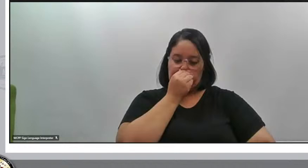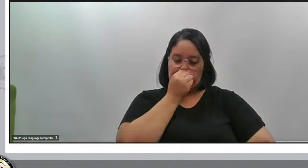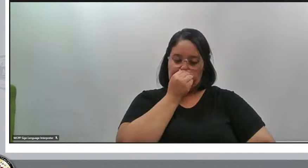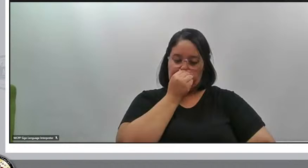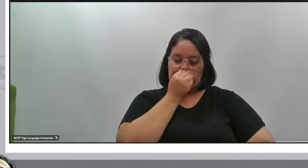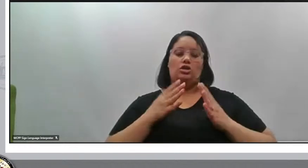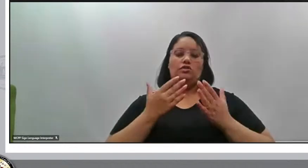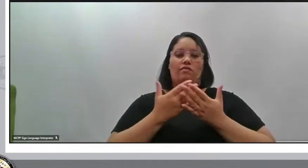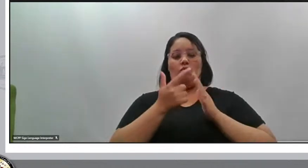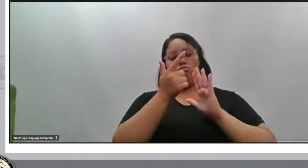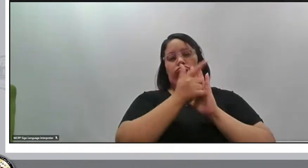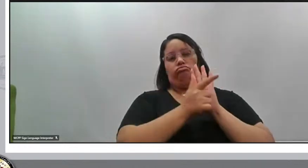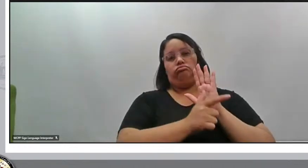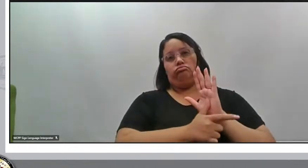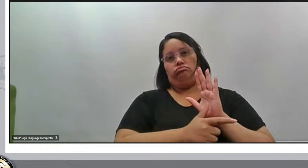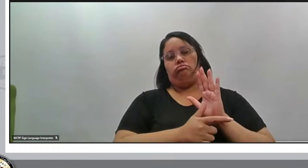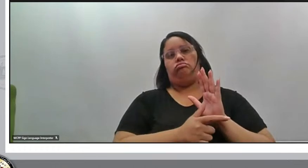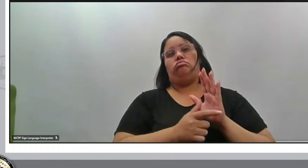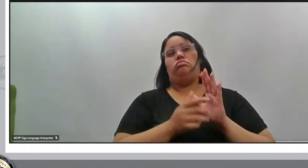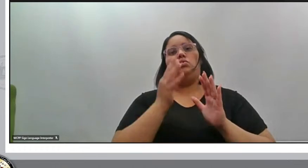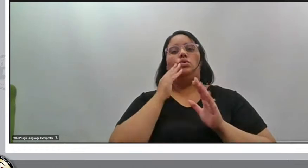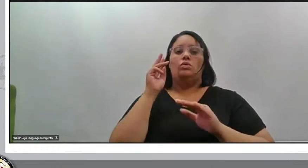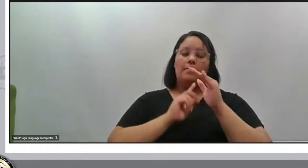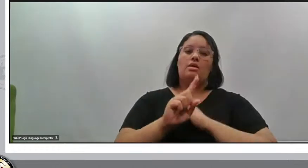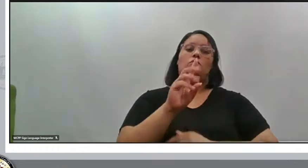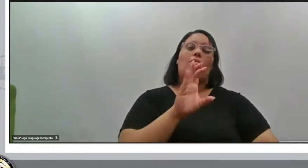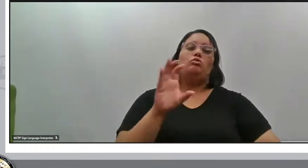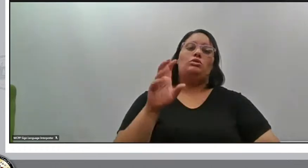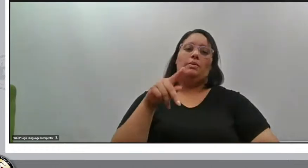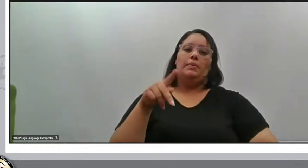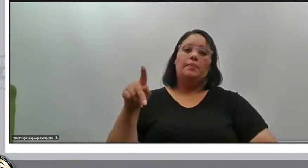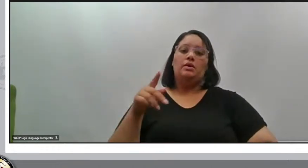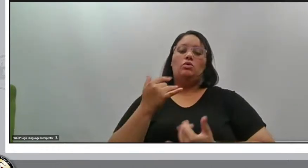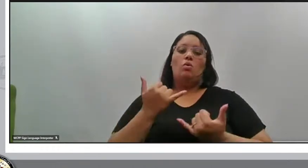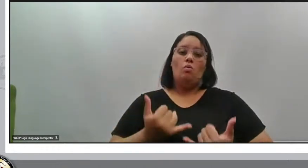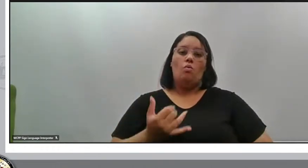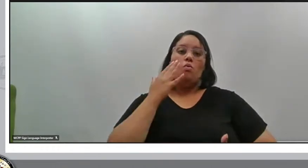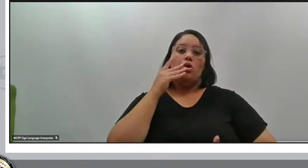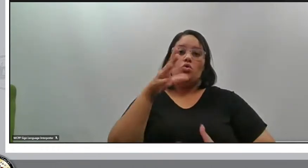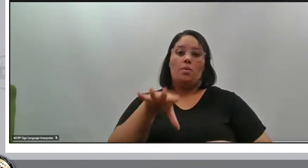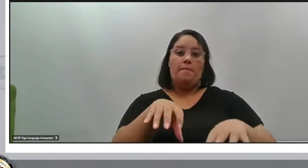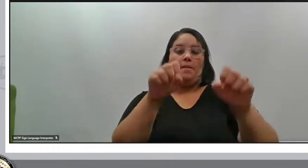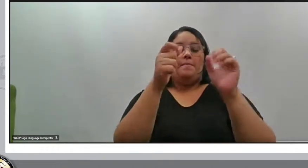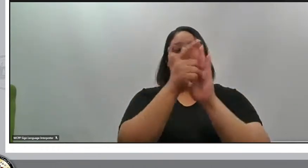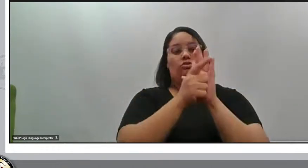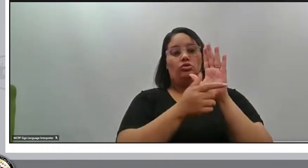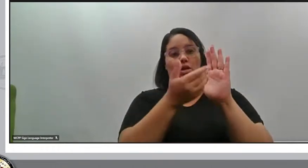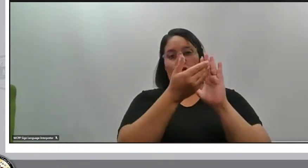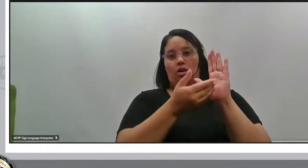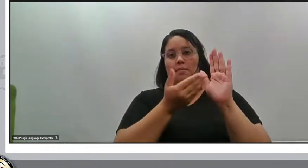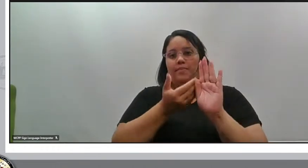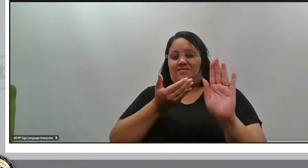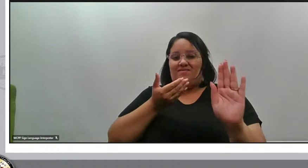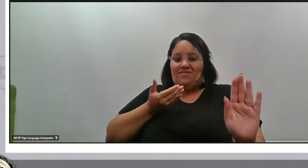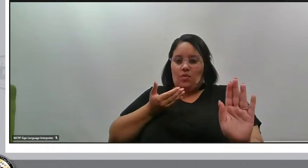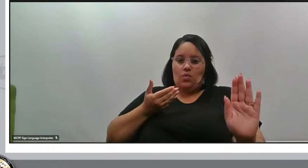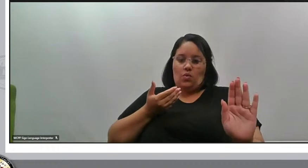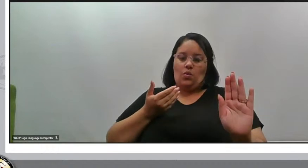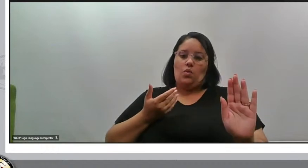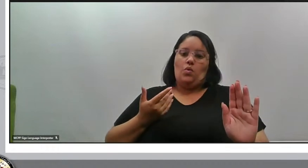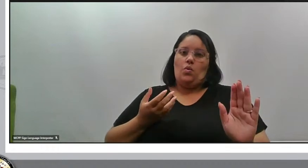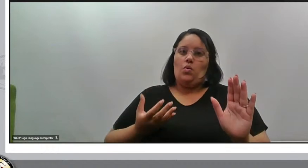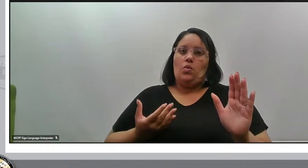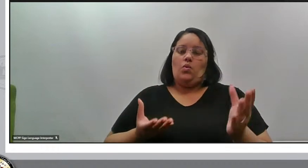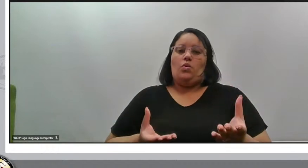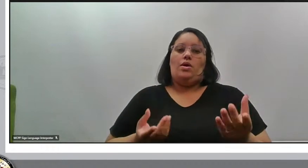legislation coming to WCPP, so that we pick up the legislation before it even reaches us